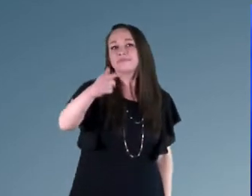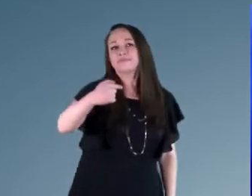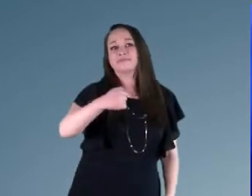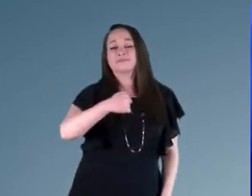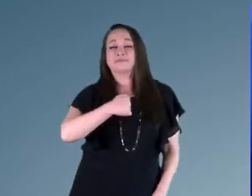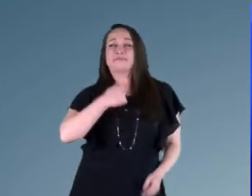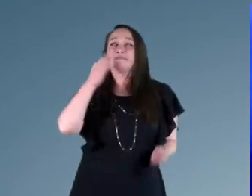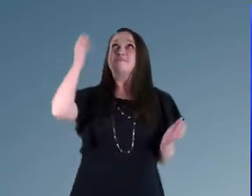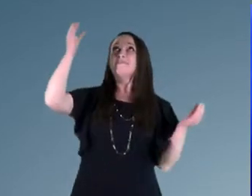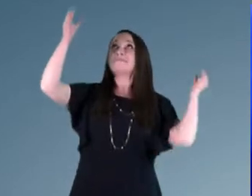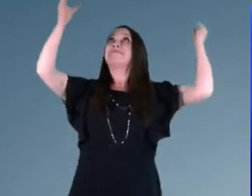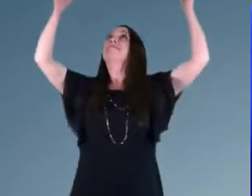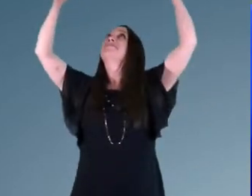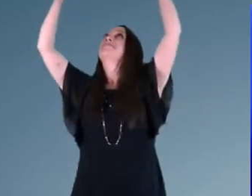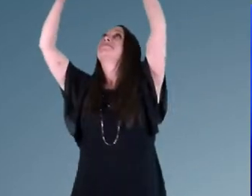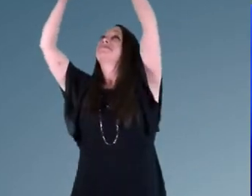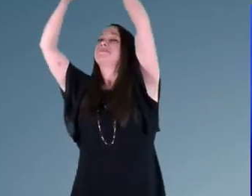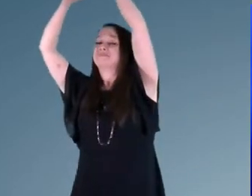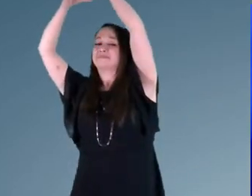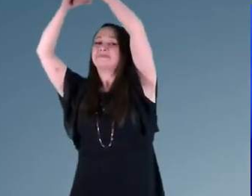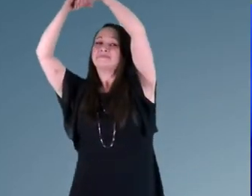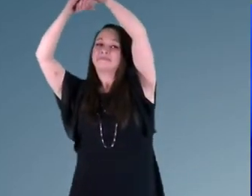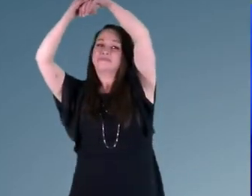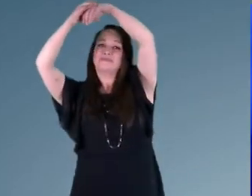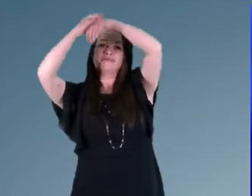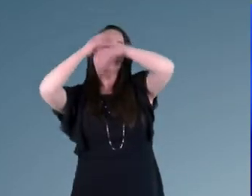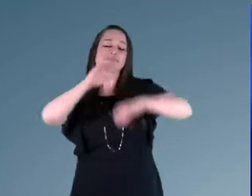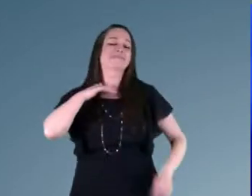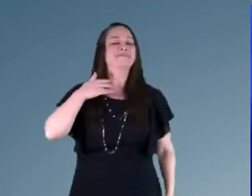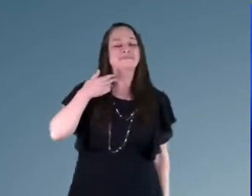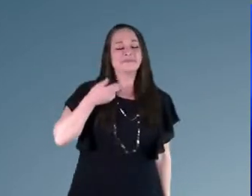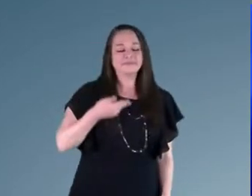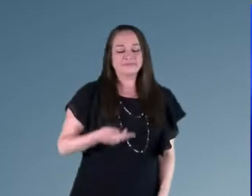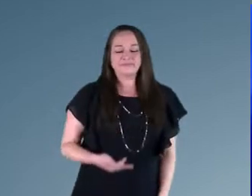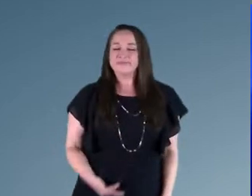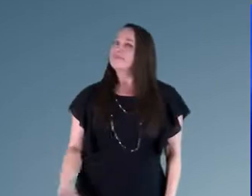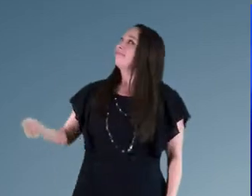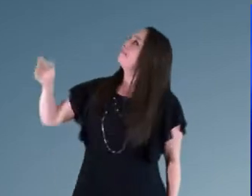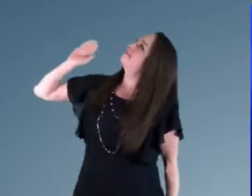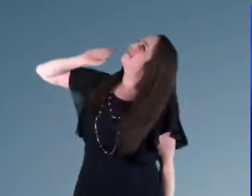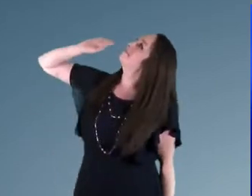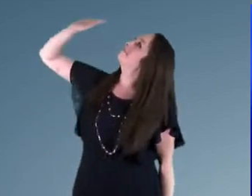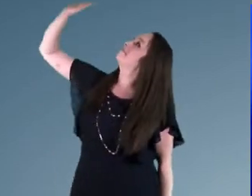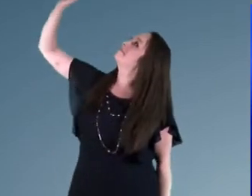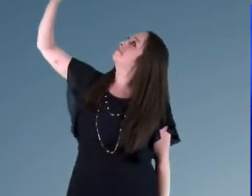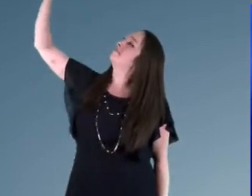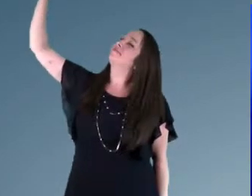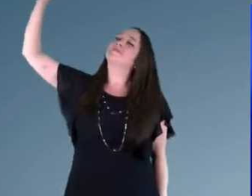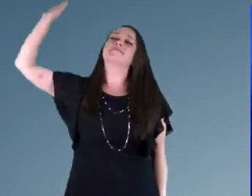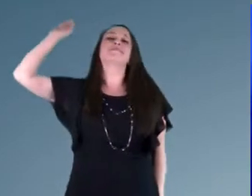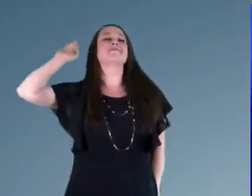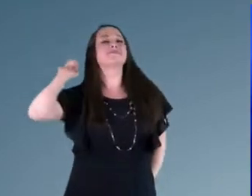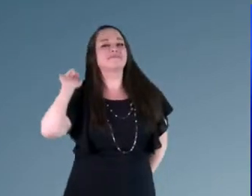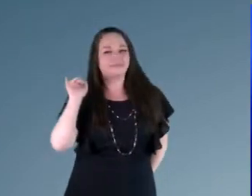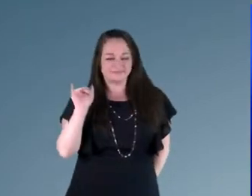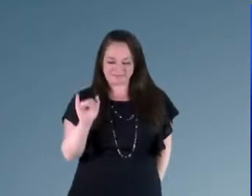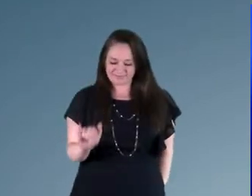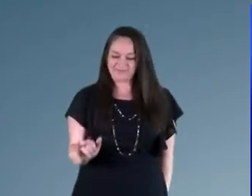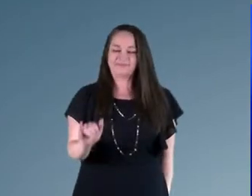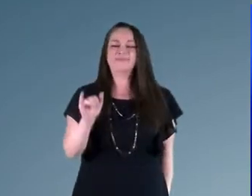for me. I'm a child of God, yes I